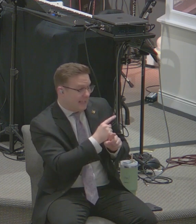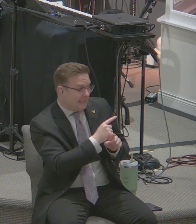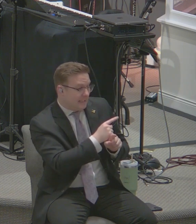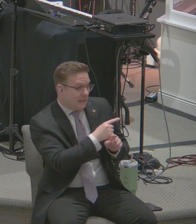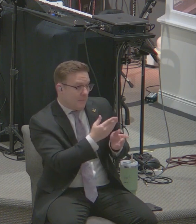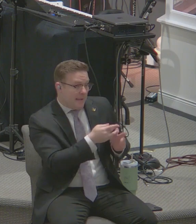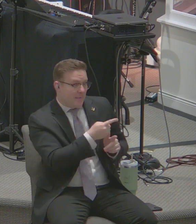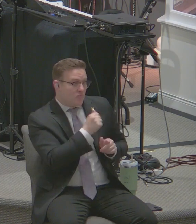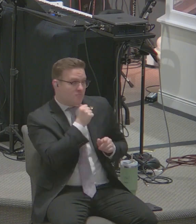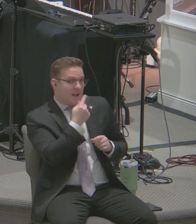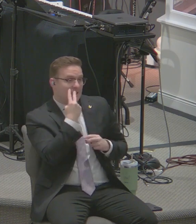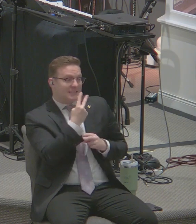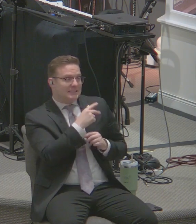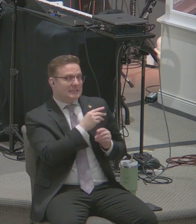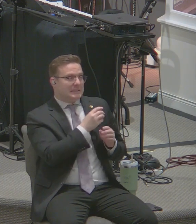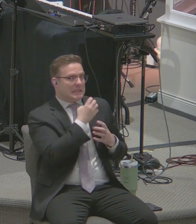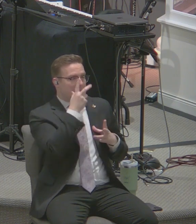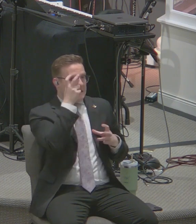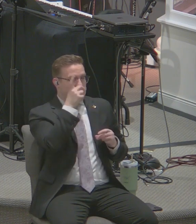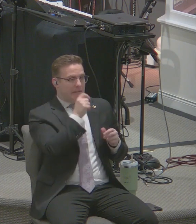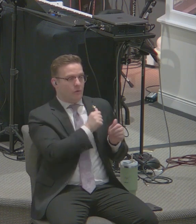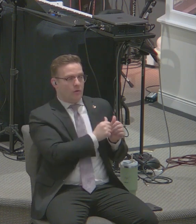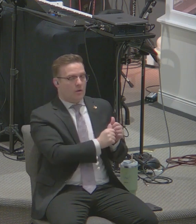you don't see.